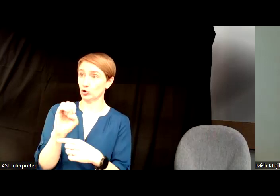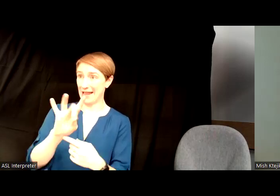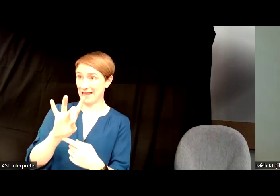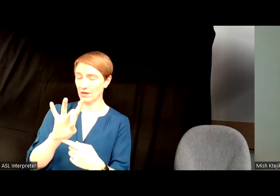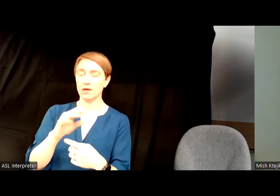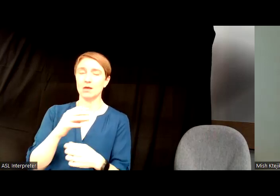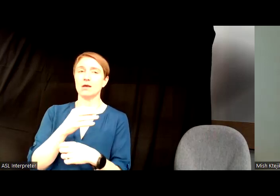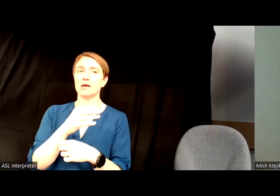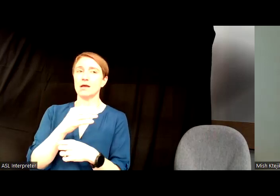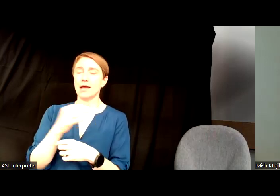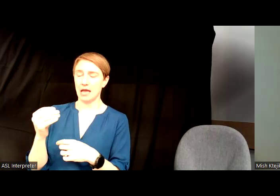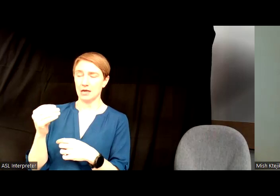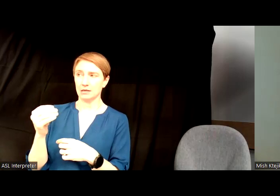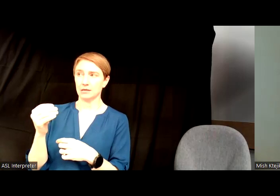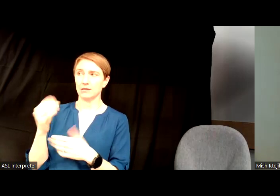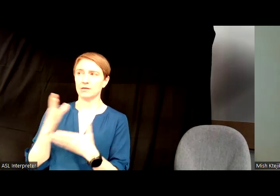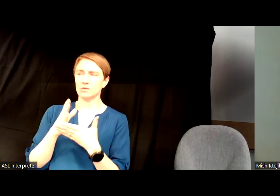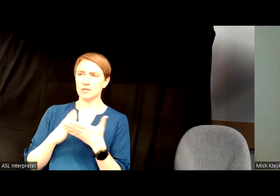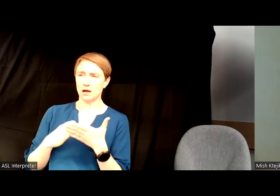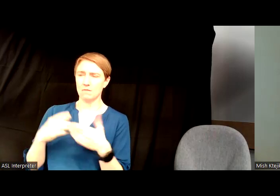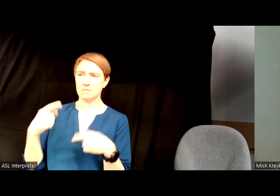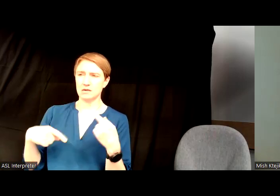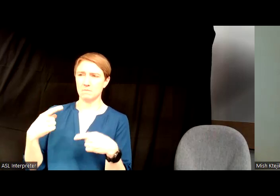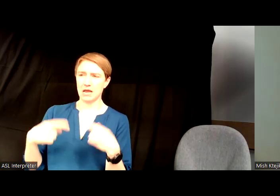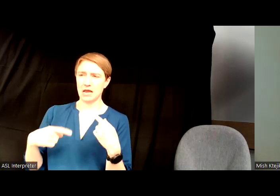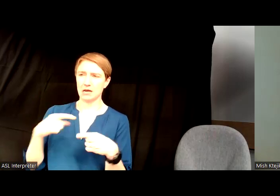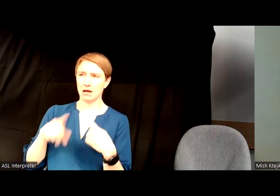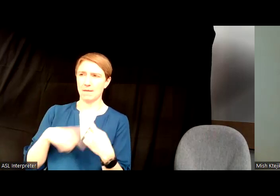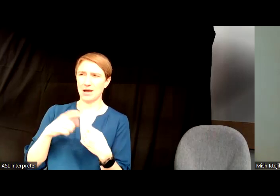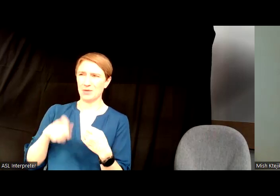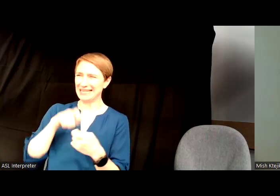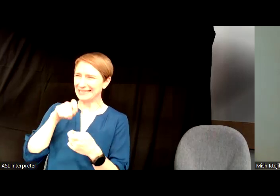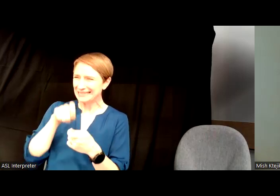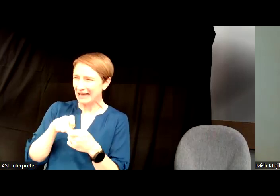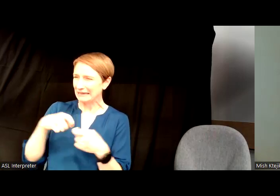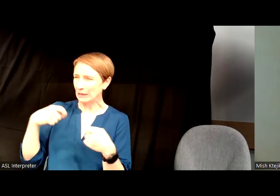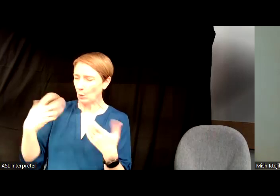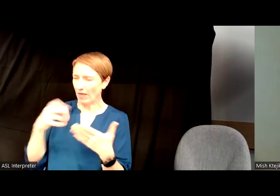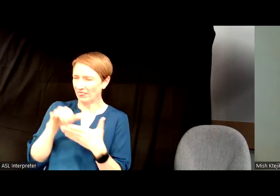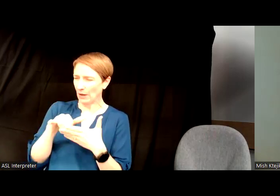was some debate over exactly what it was doing.